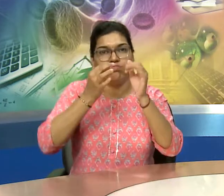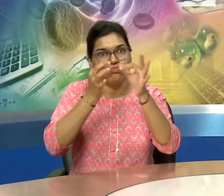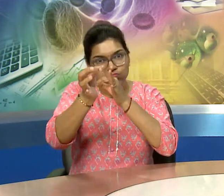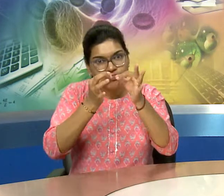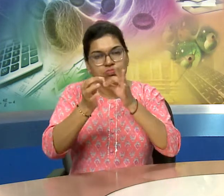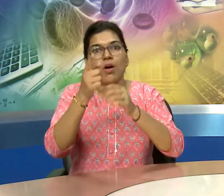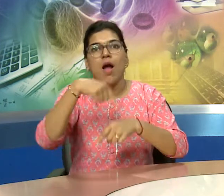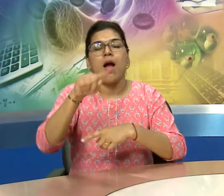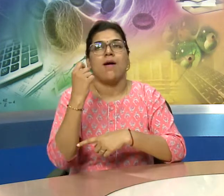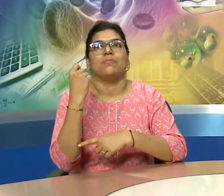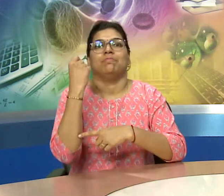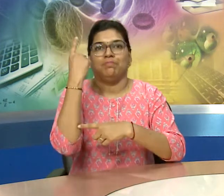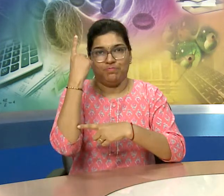who is